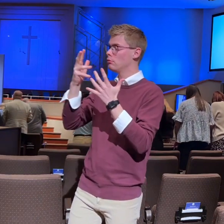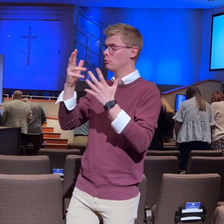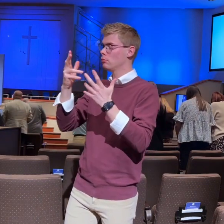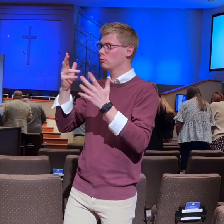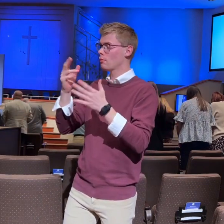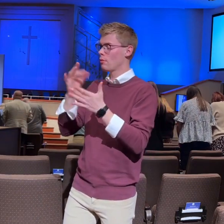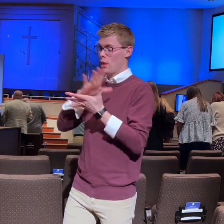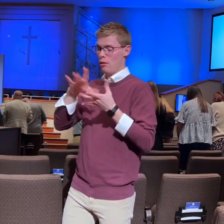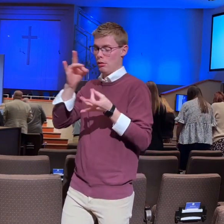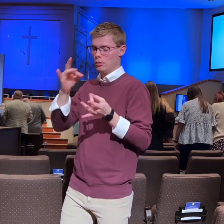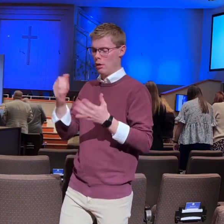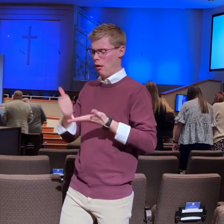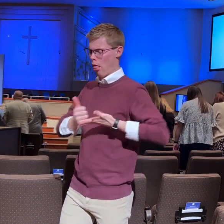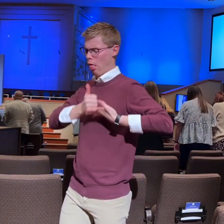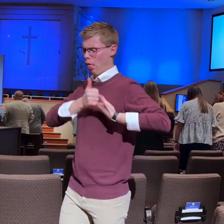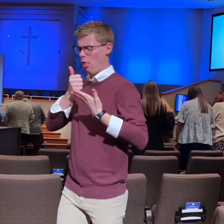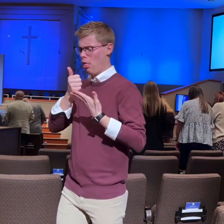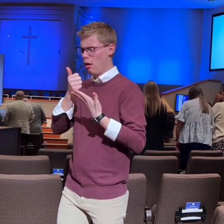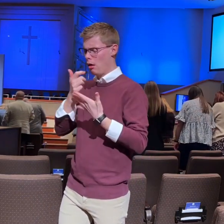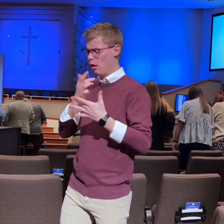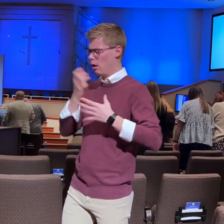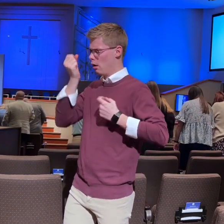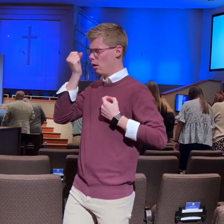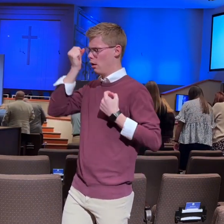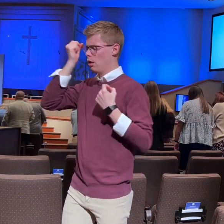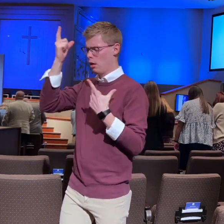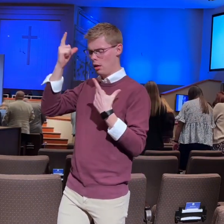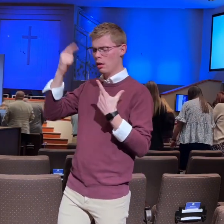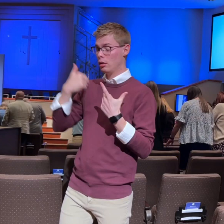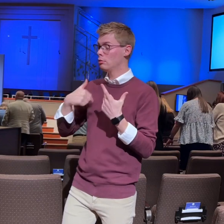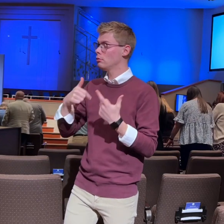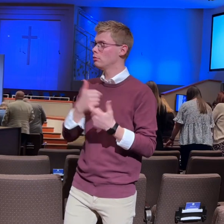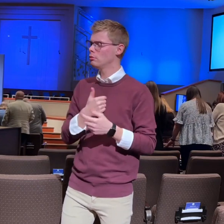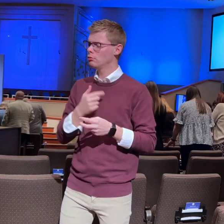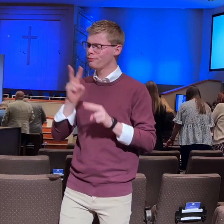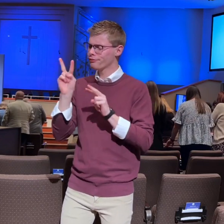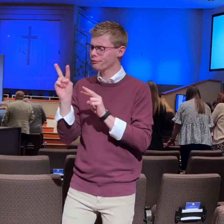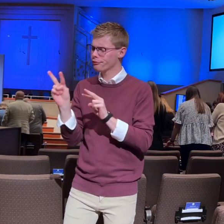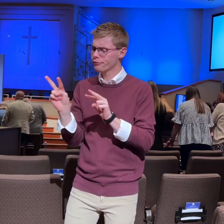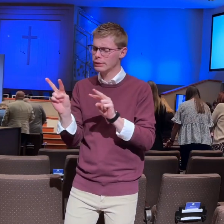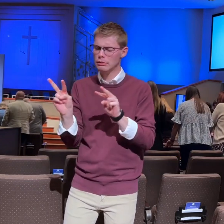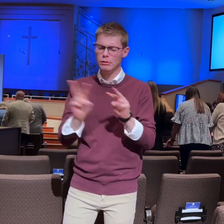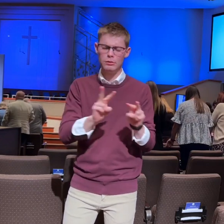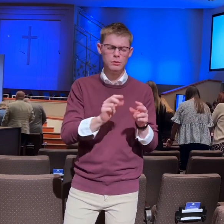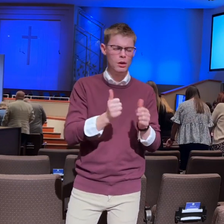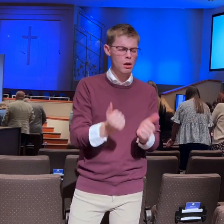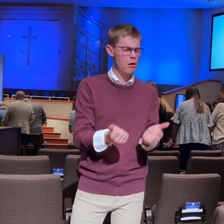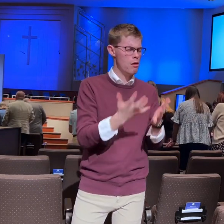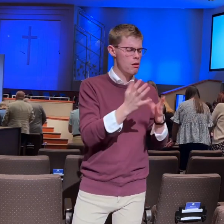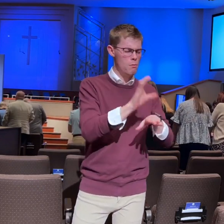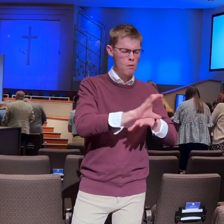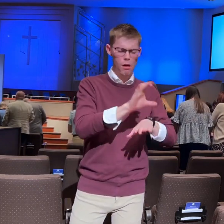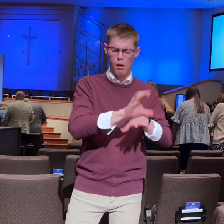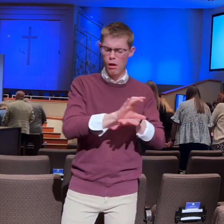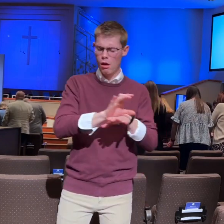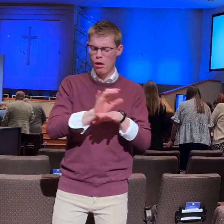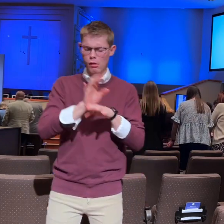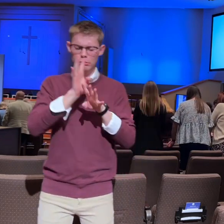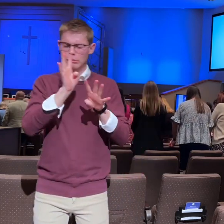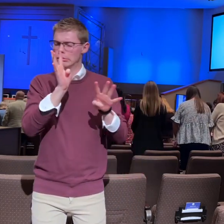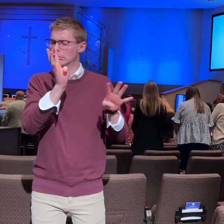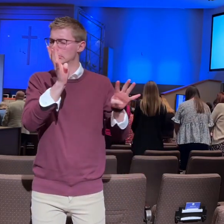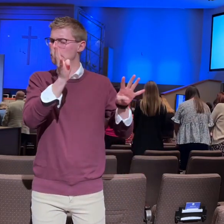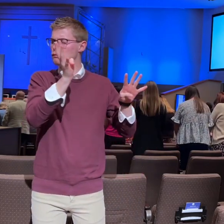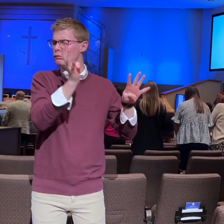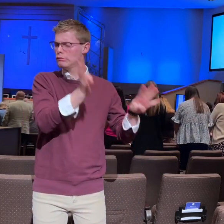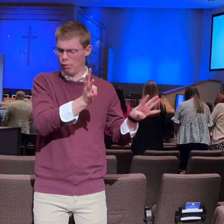as we study the subject of apostasy and as we see the tragedy of many churches turning away from truth. Help